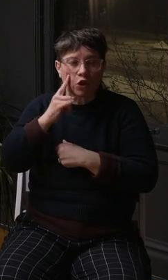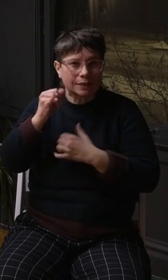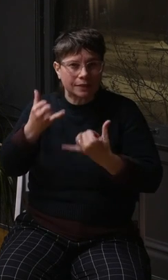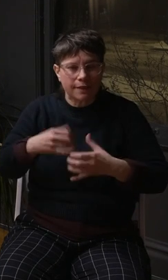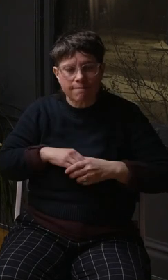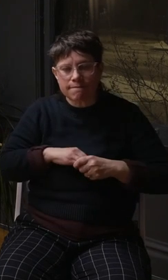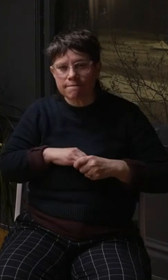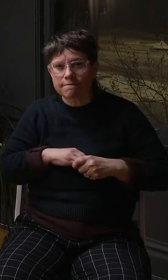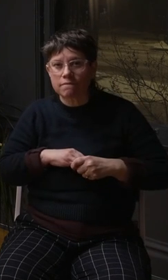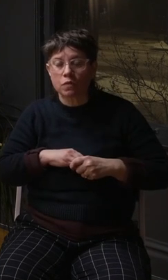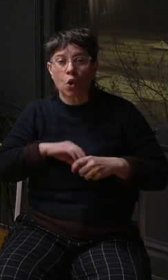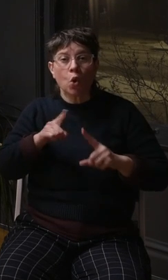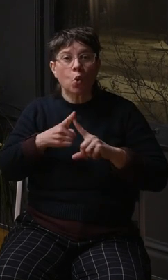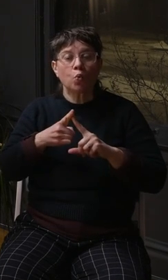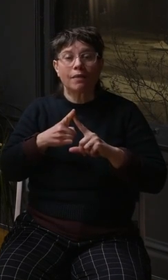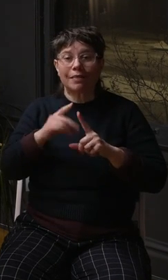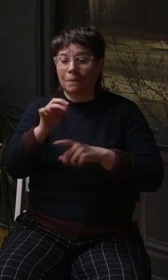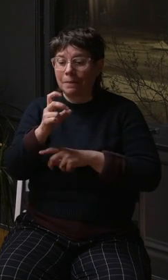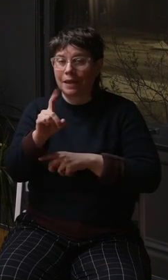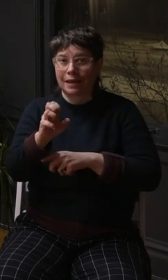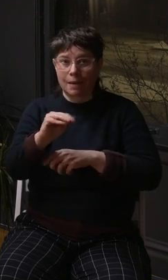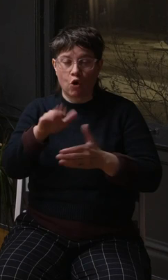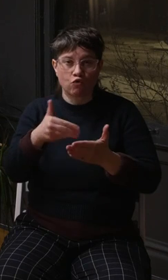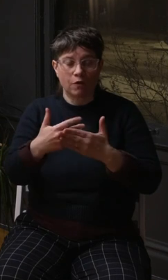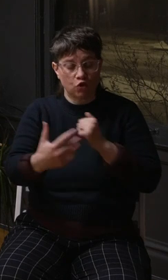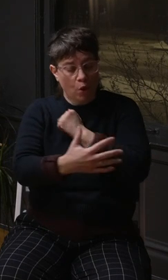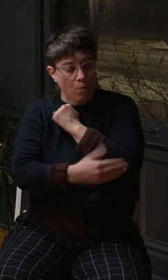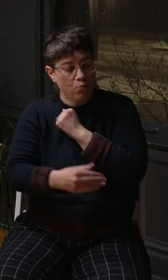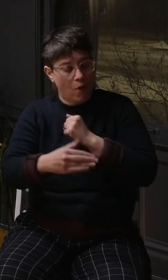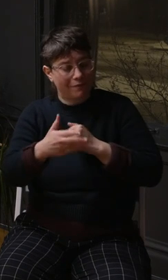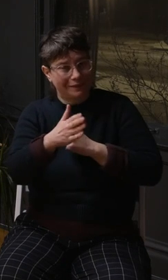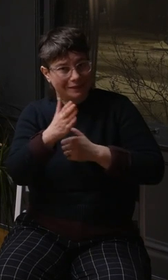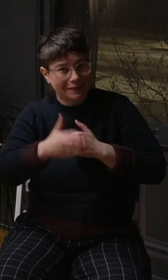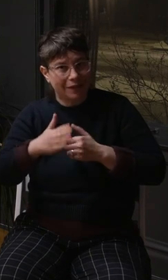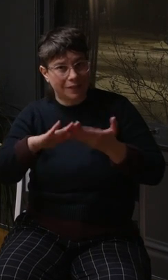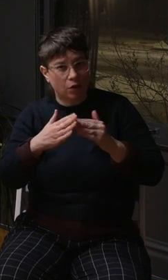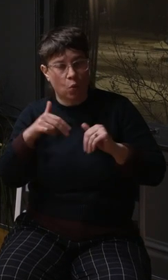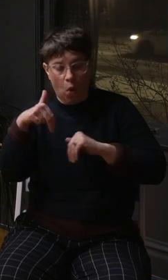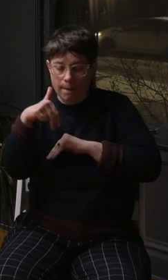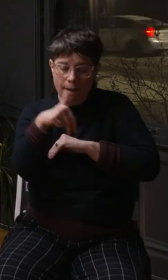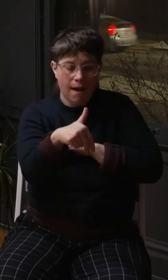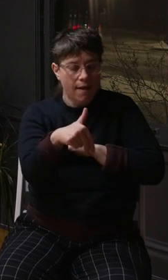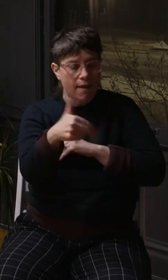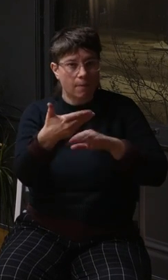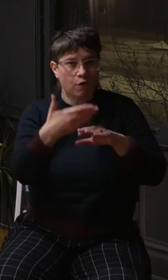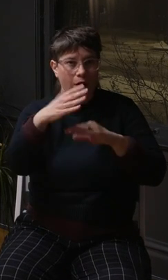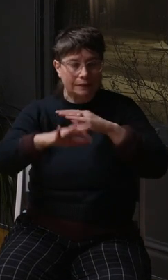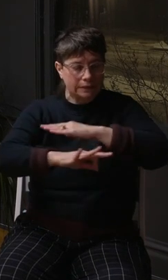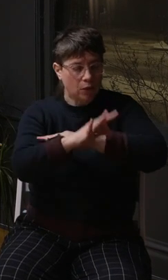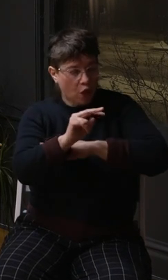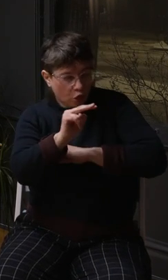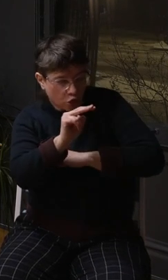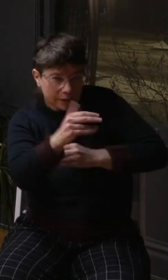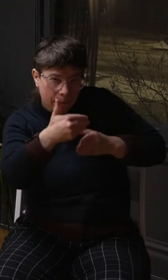days. When the medium came to the poorest town this side of the tracks, he walked by windows right before sunrise and peeked